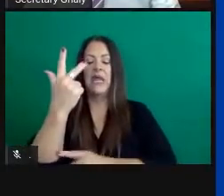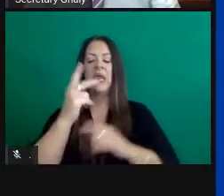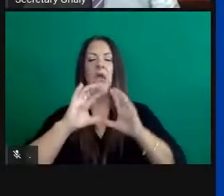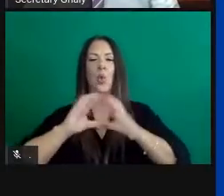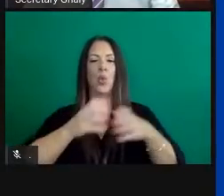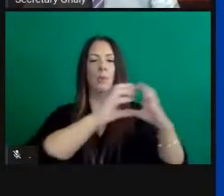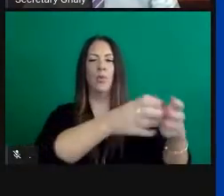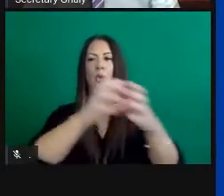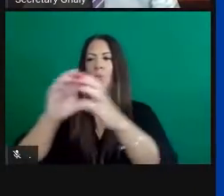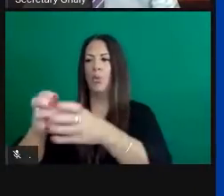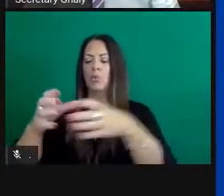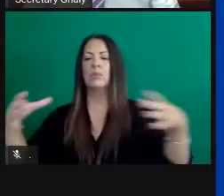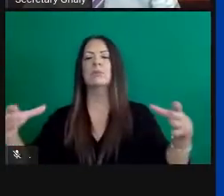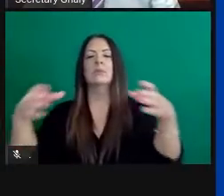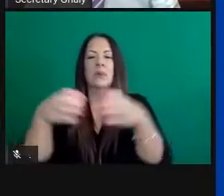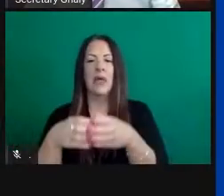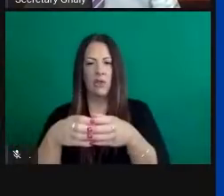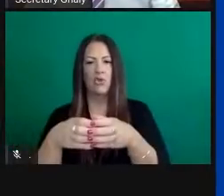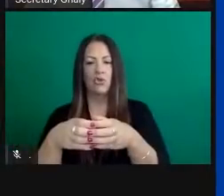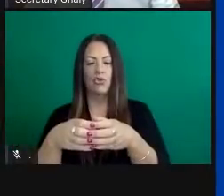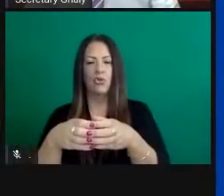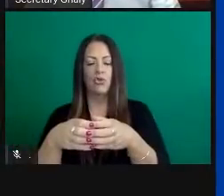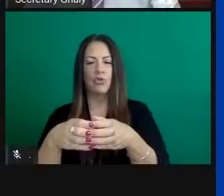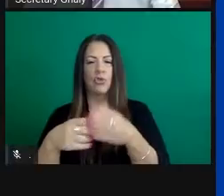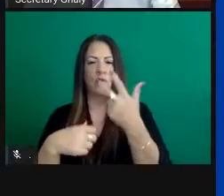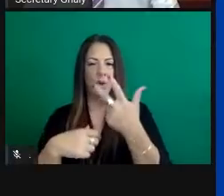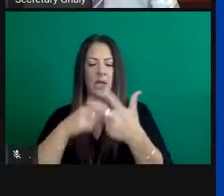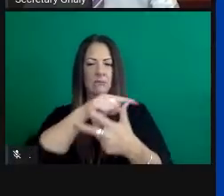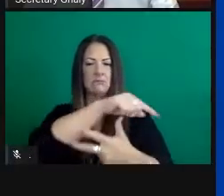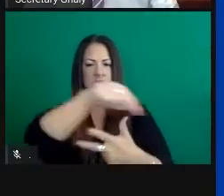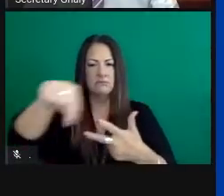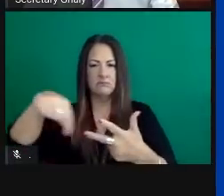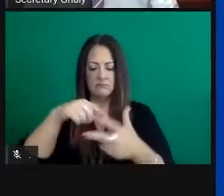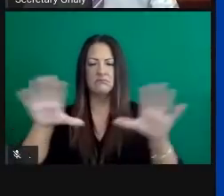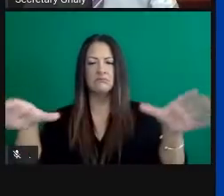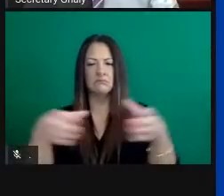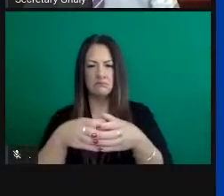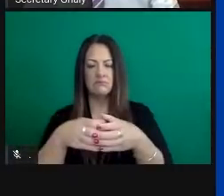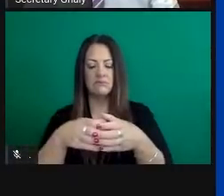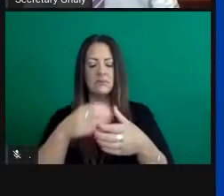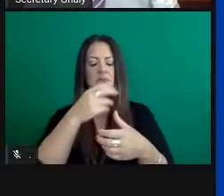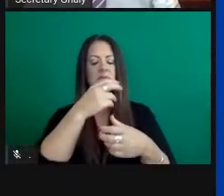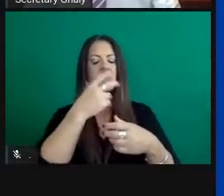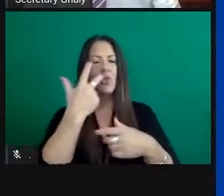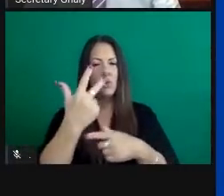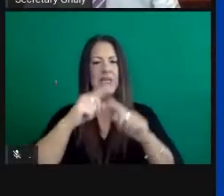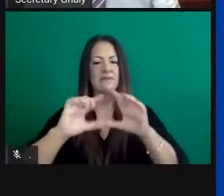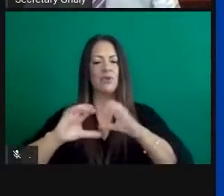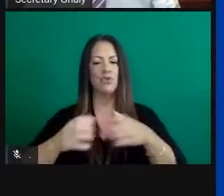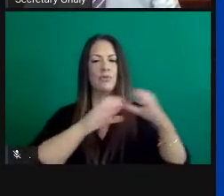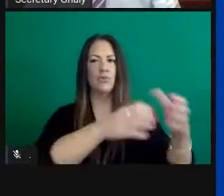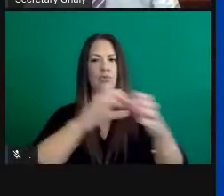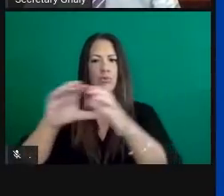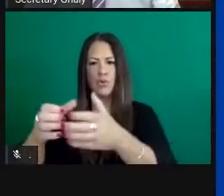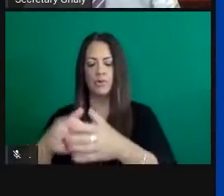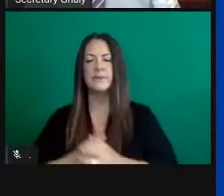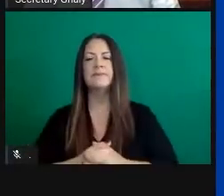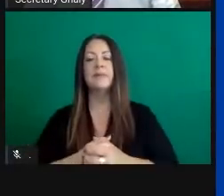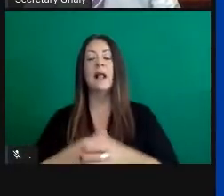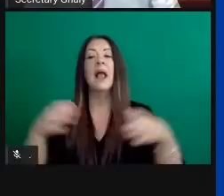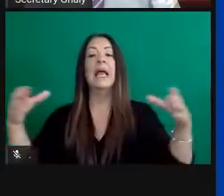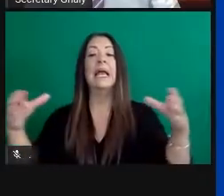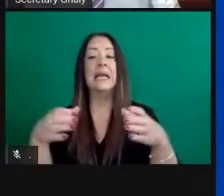reduce the amount of mixing that might be new. We're asking you to keep those events and activities to less than 2